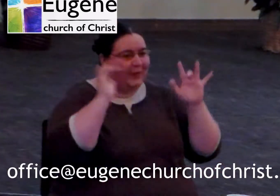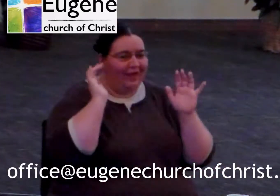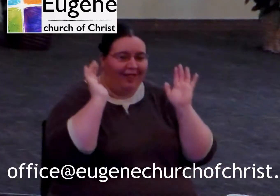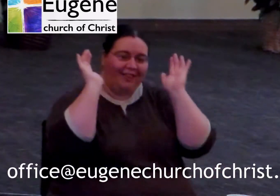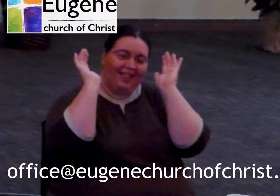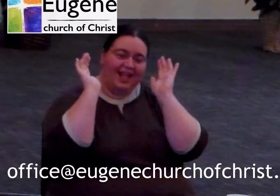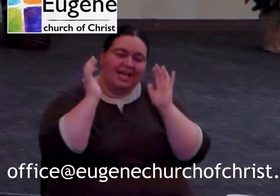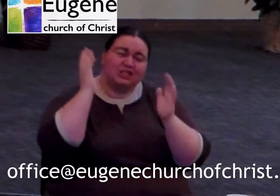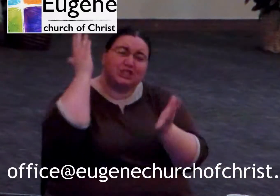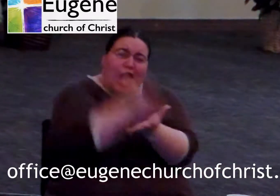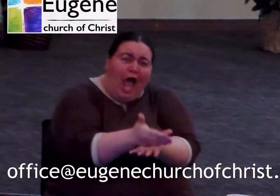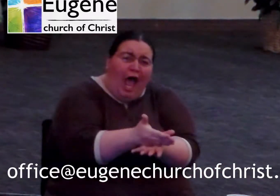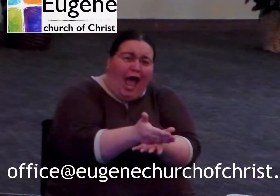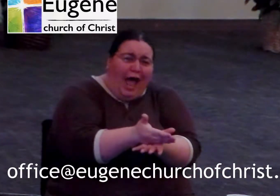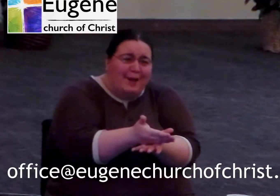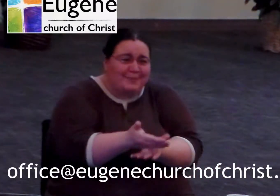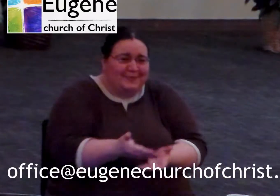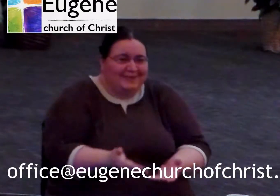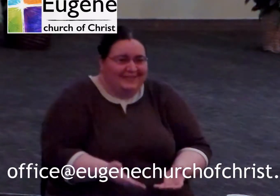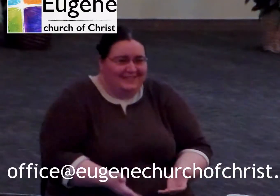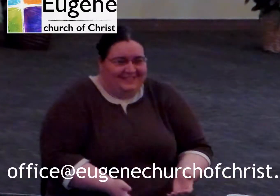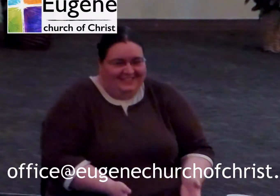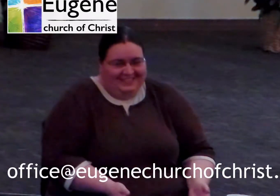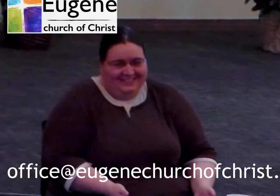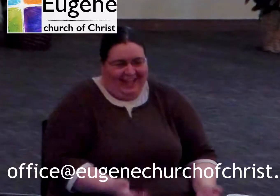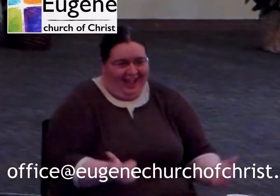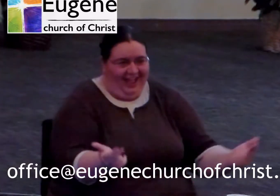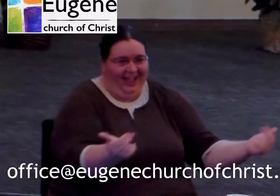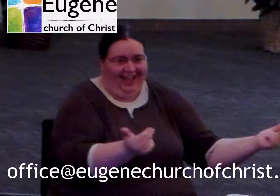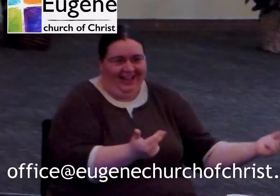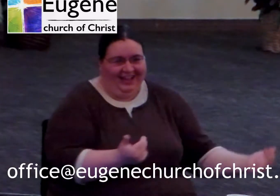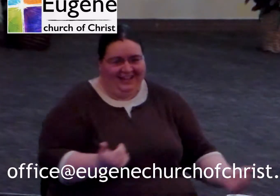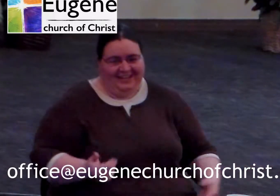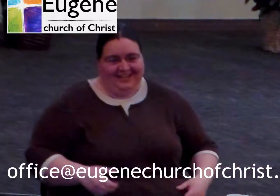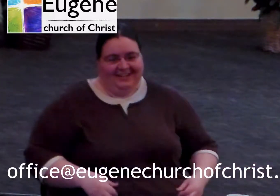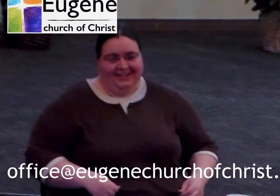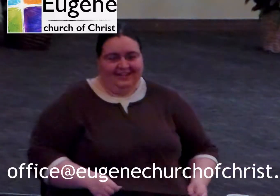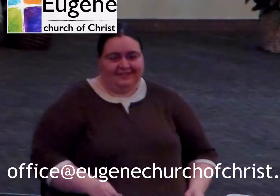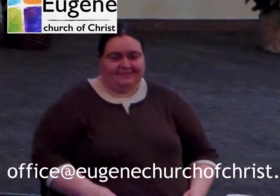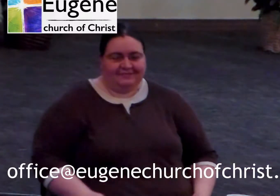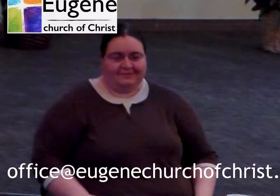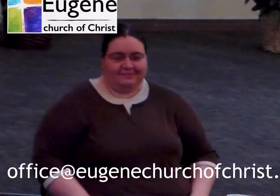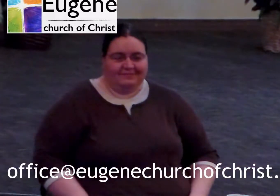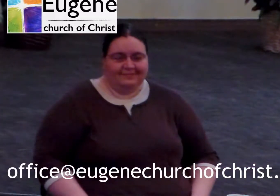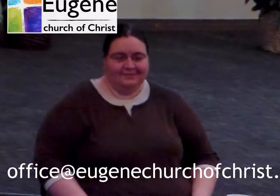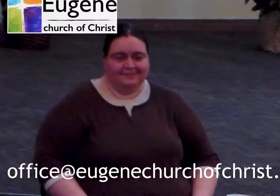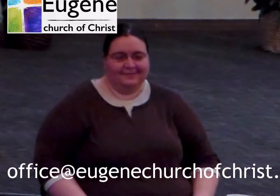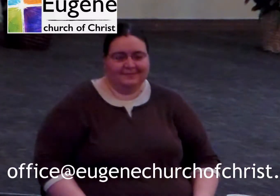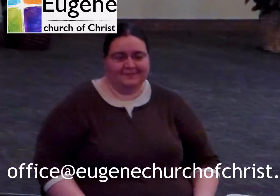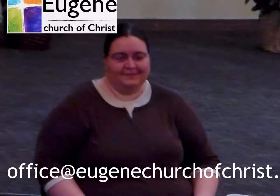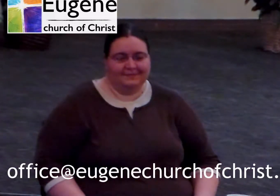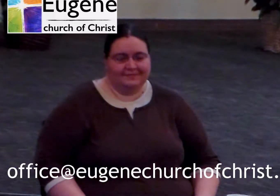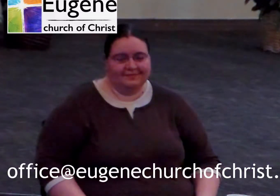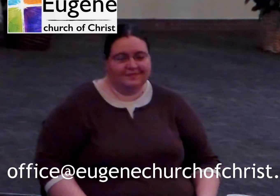He's doing this! Now you stop, Mimi!